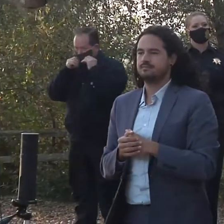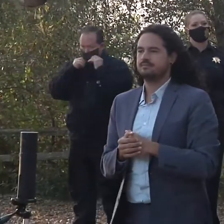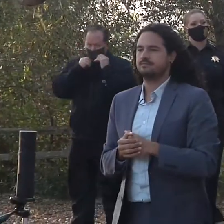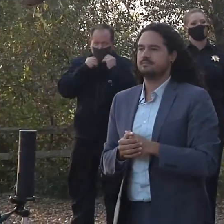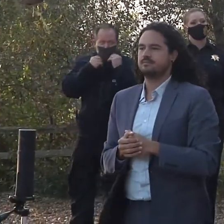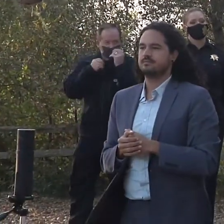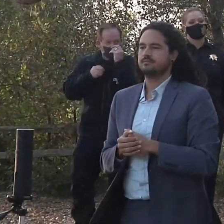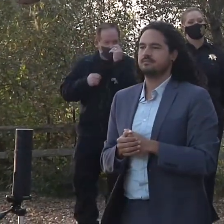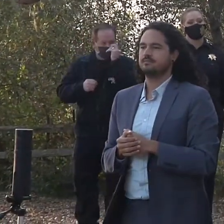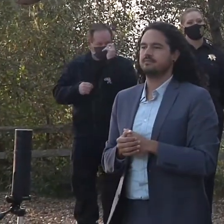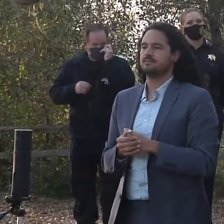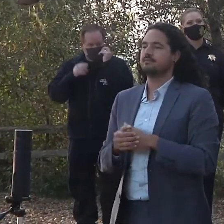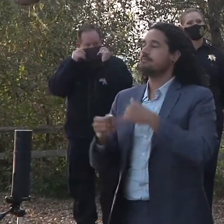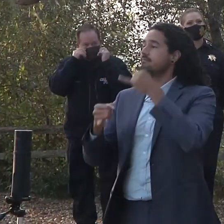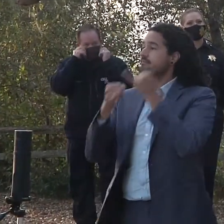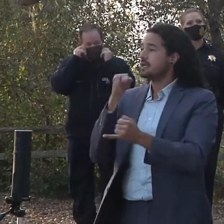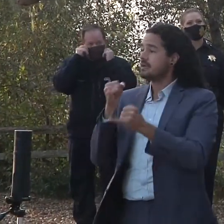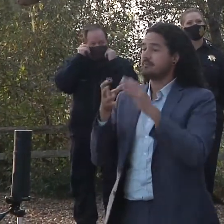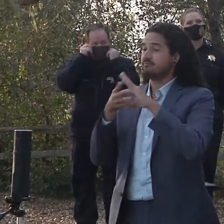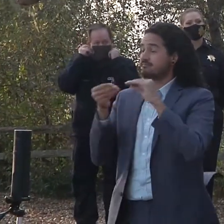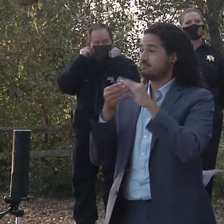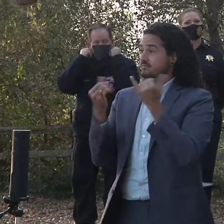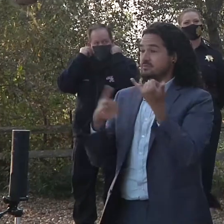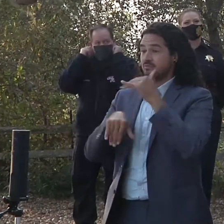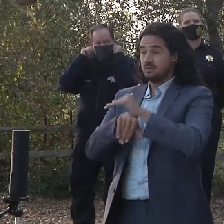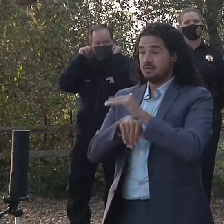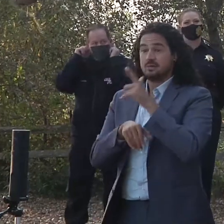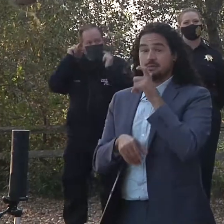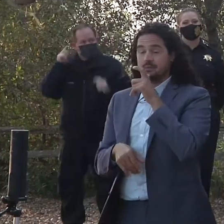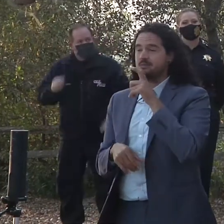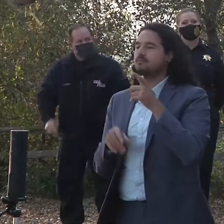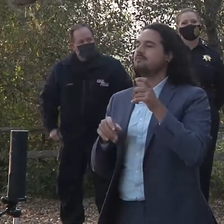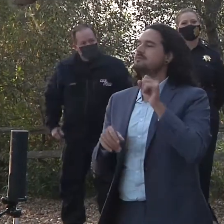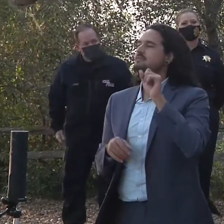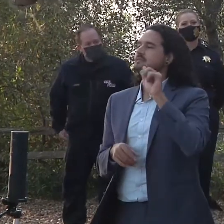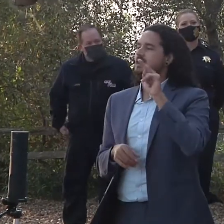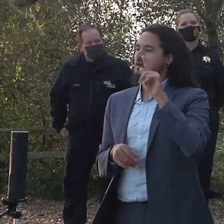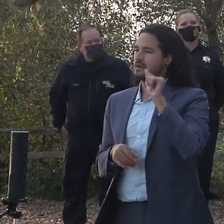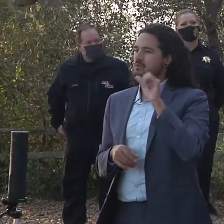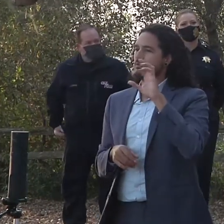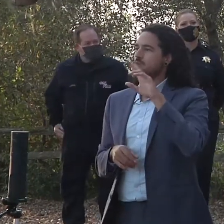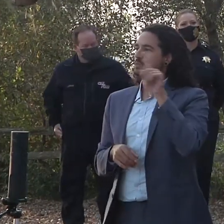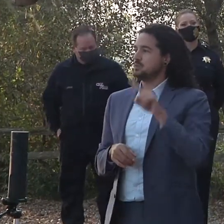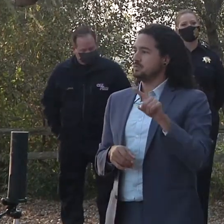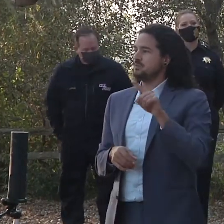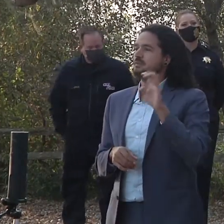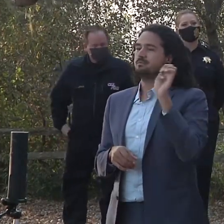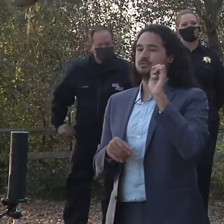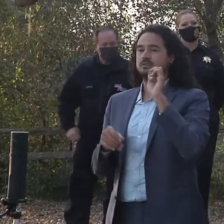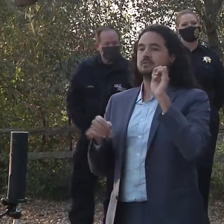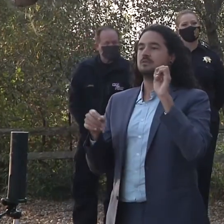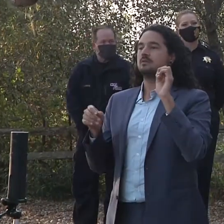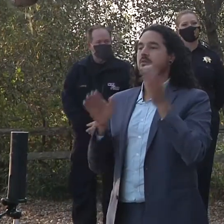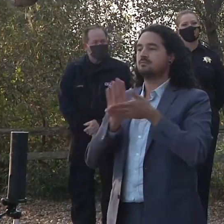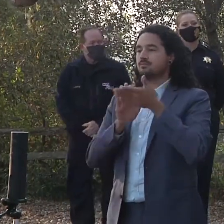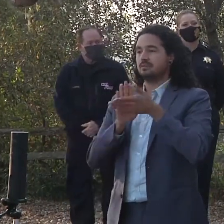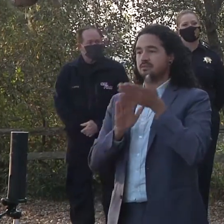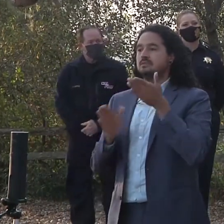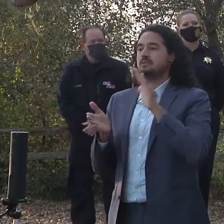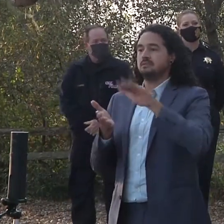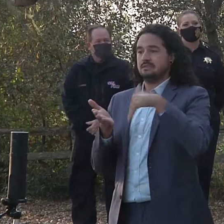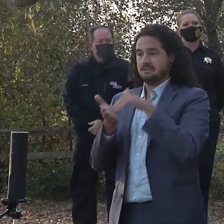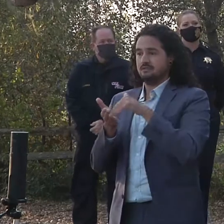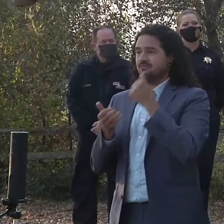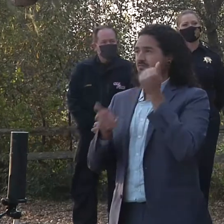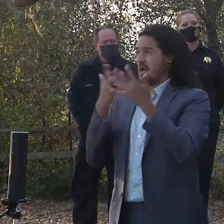Our final speaker this evening is from the Santa Cruz County EOC, and it really is important as we transition from the mitigation phase of this